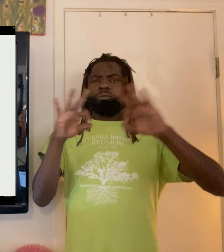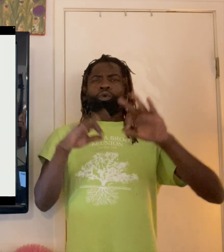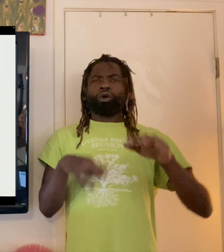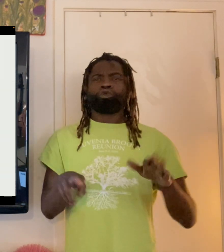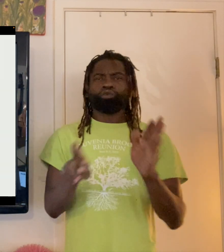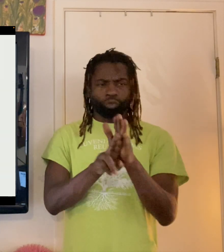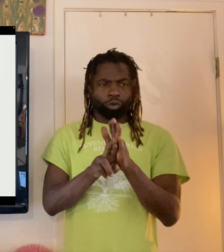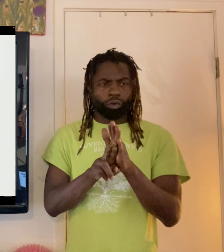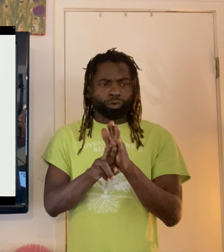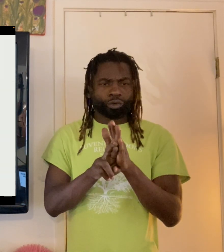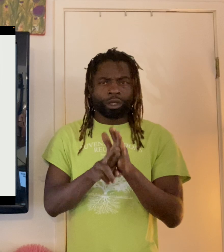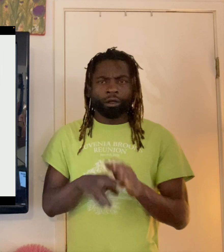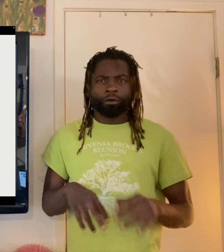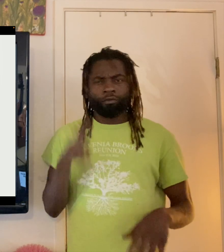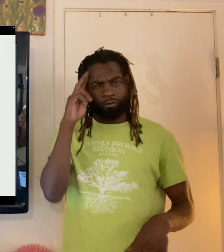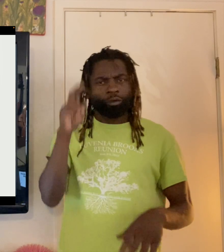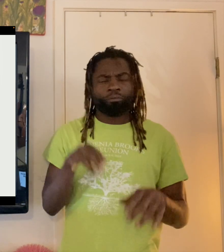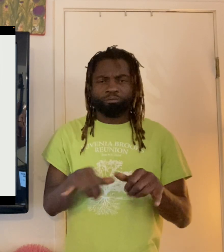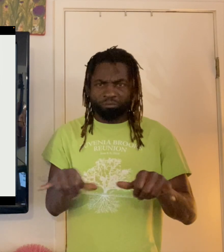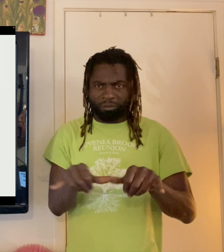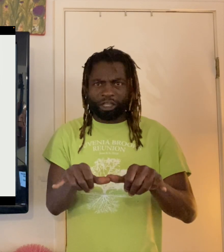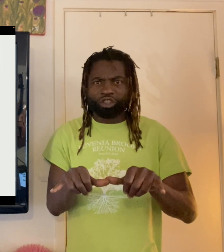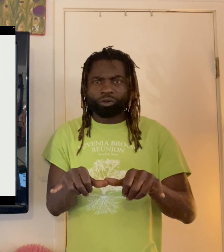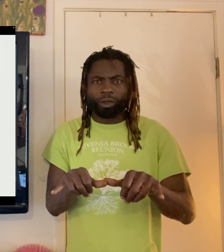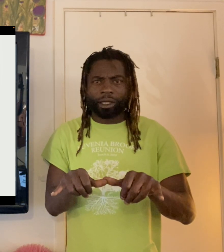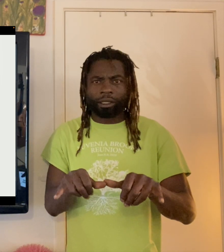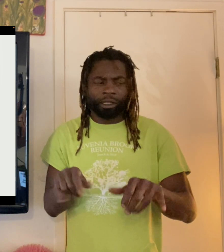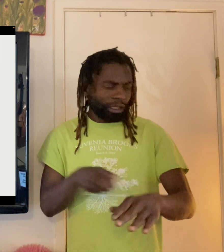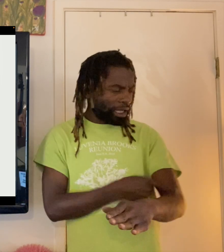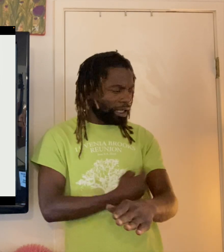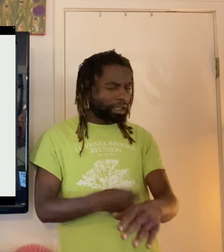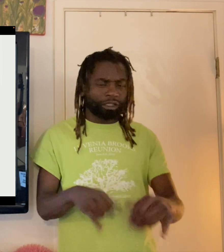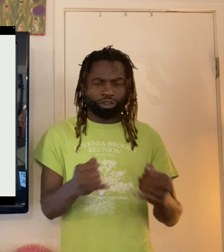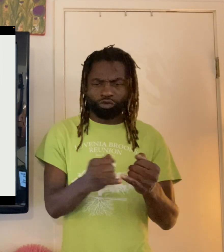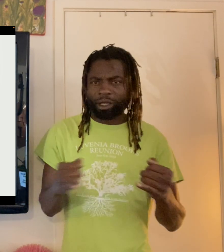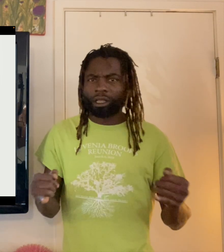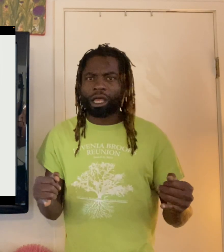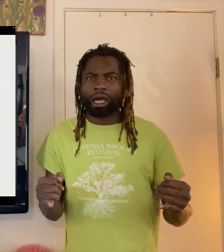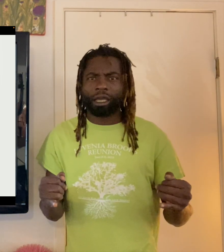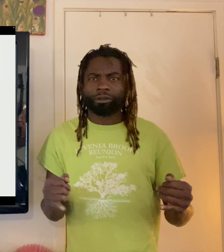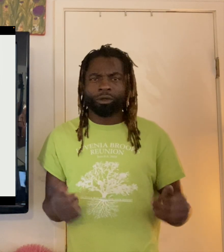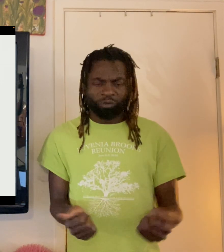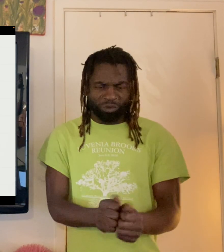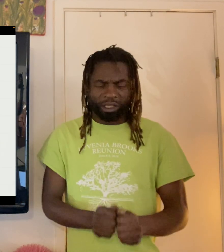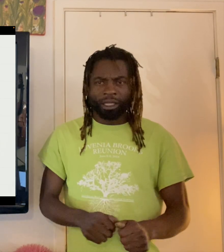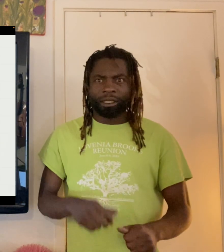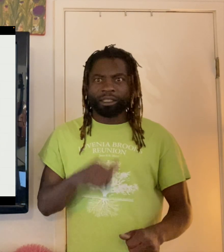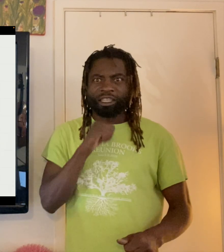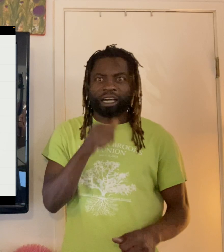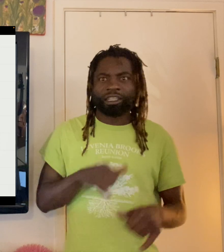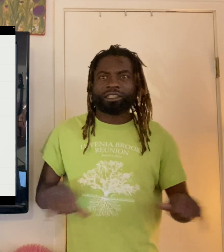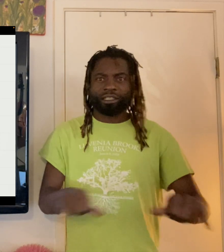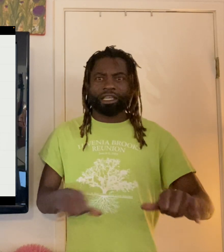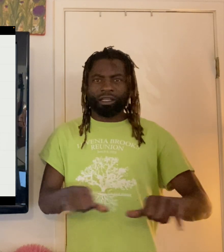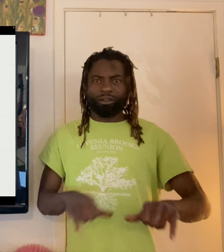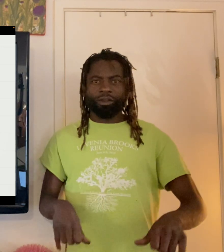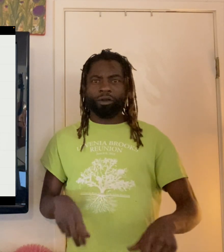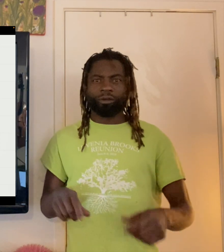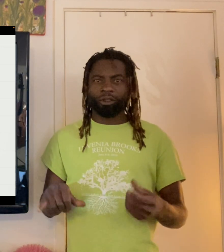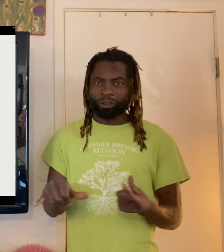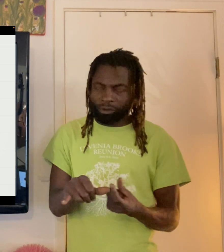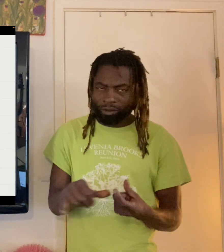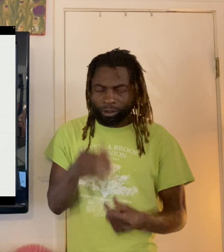The important rules for measuring length in straight lines with non-standard units. Wow, that is a long